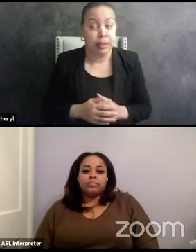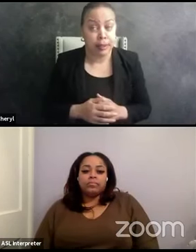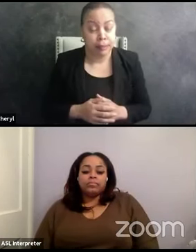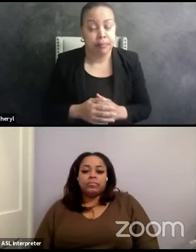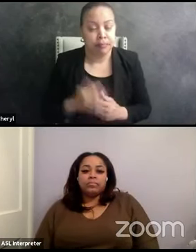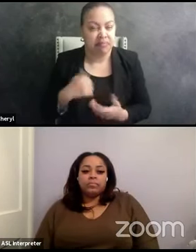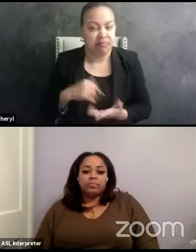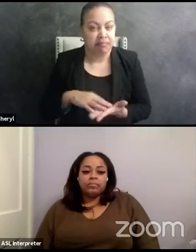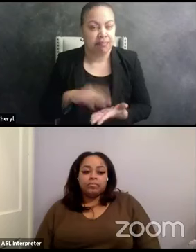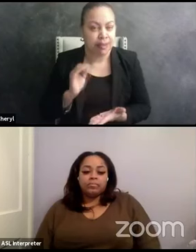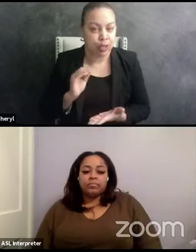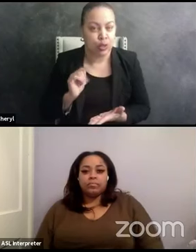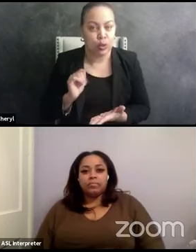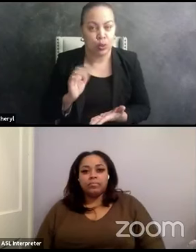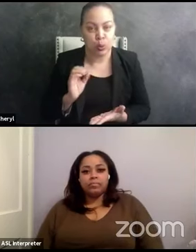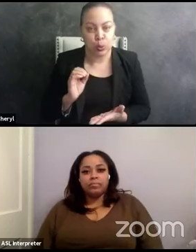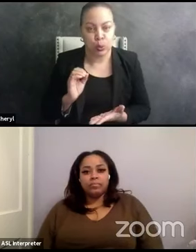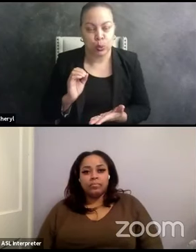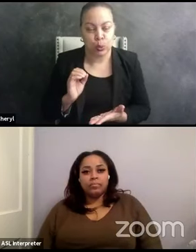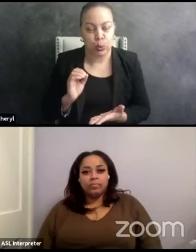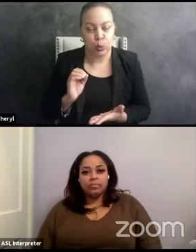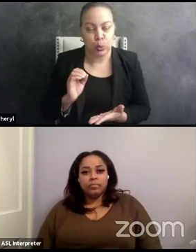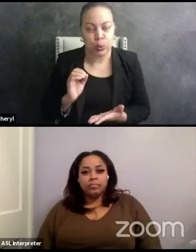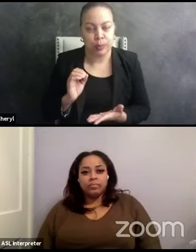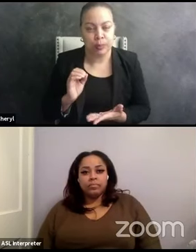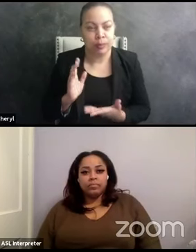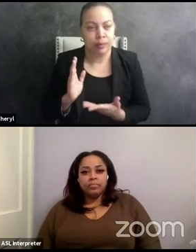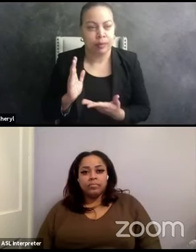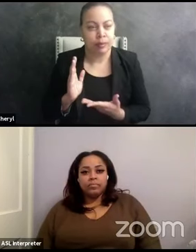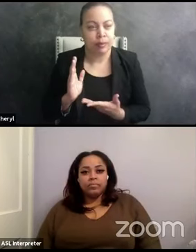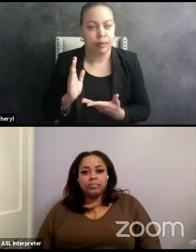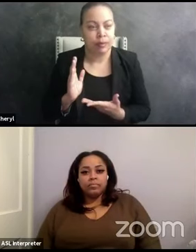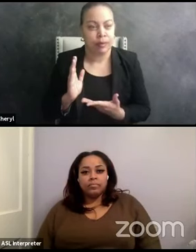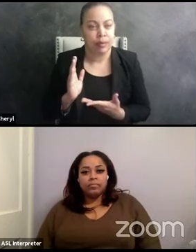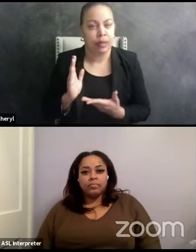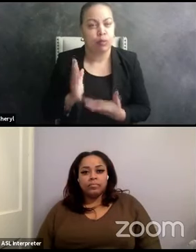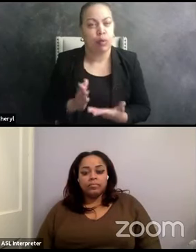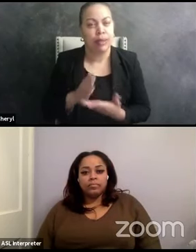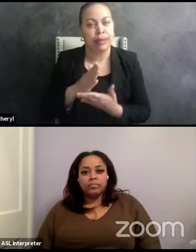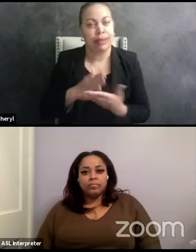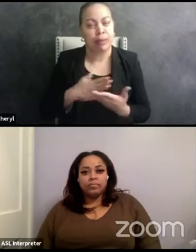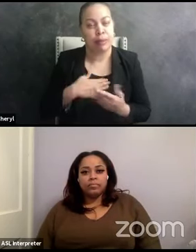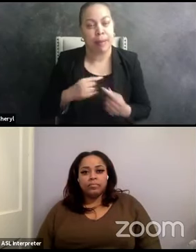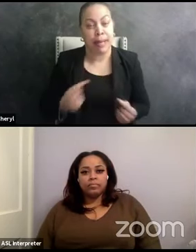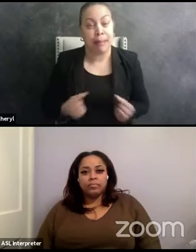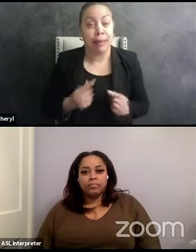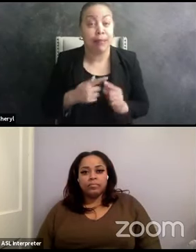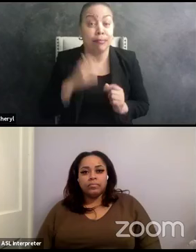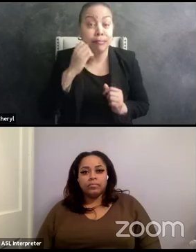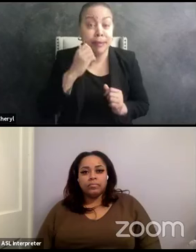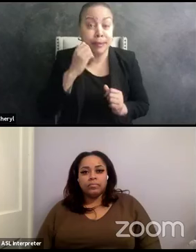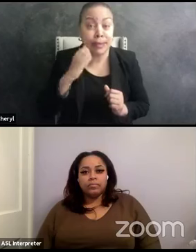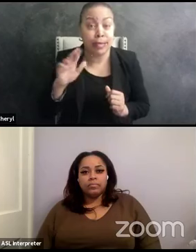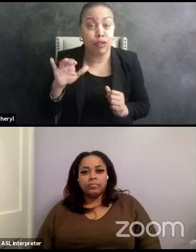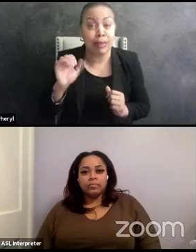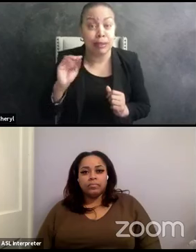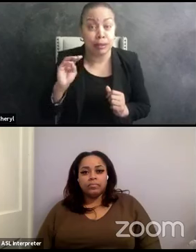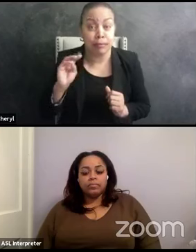learned to bring some of my pain from everyday racism into the